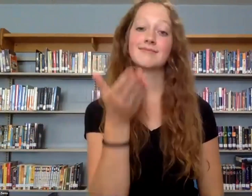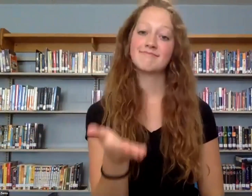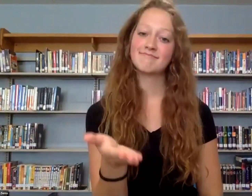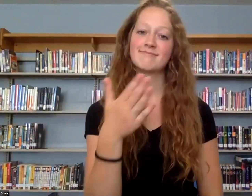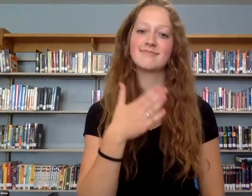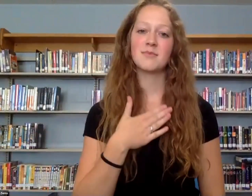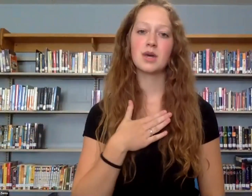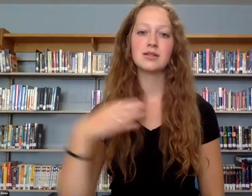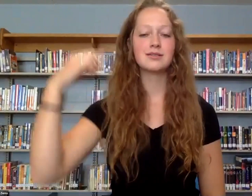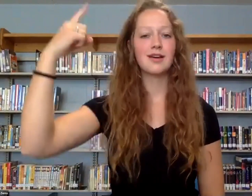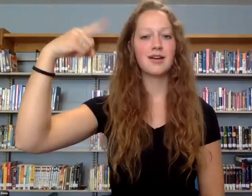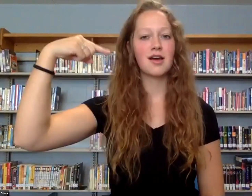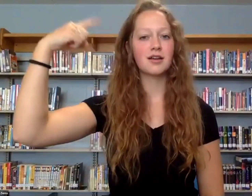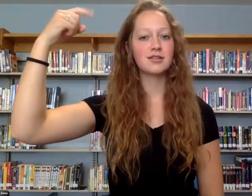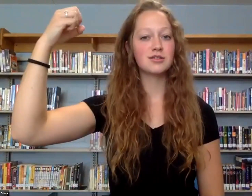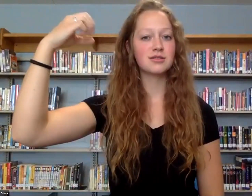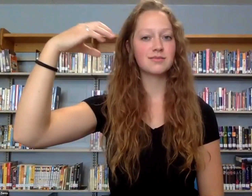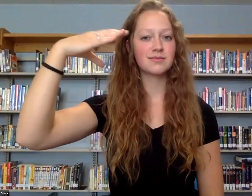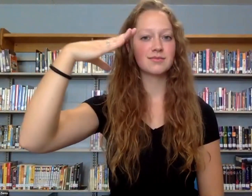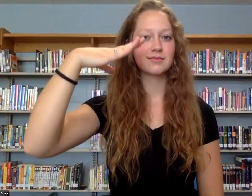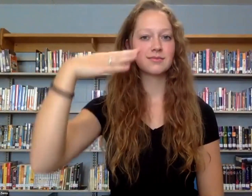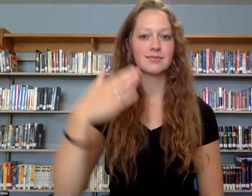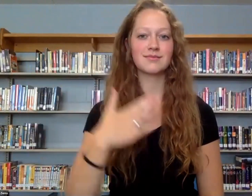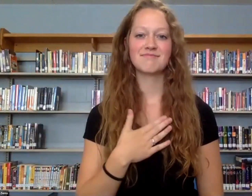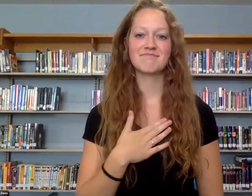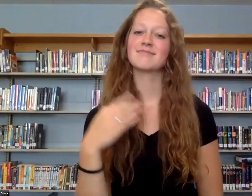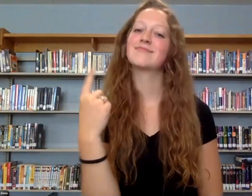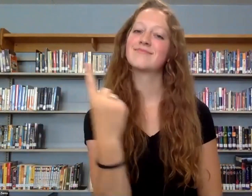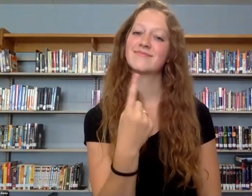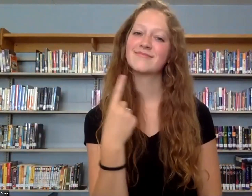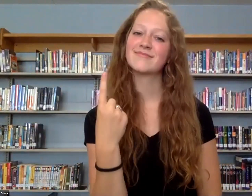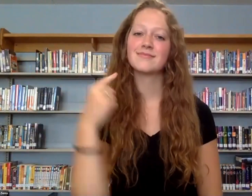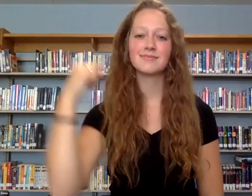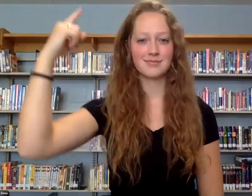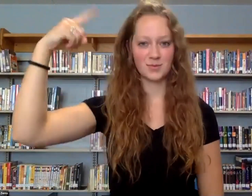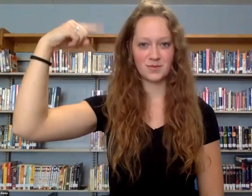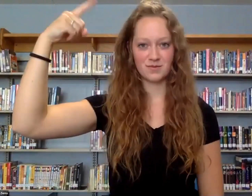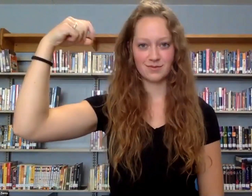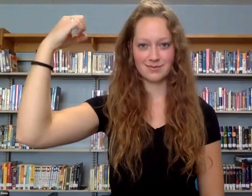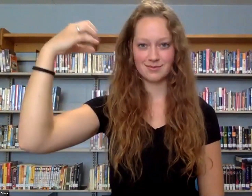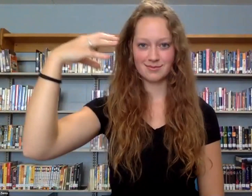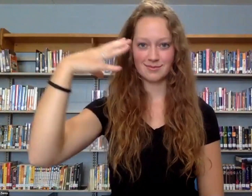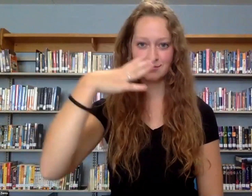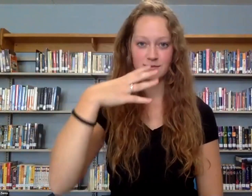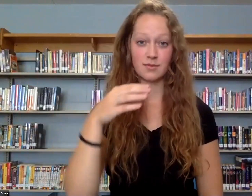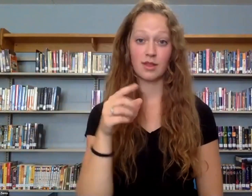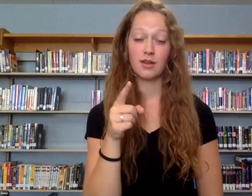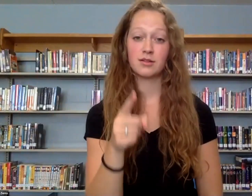You are my sunshine, my only sunshine.